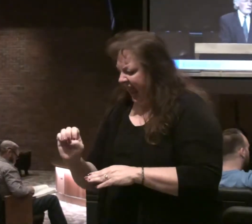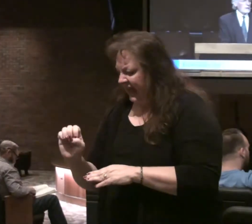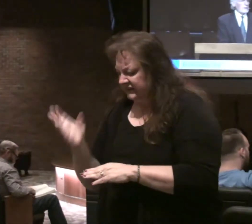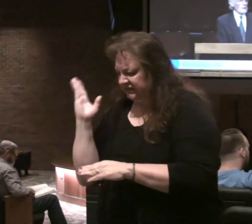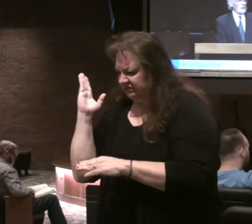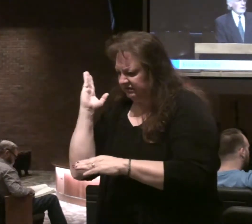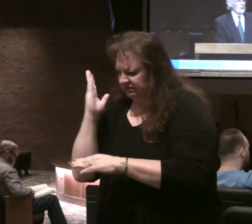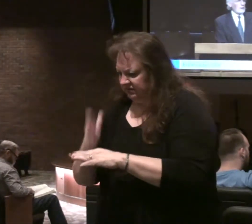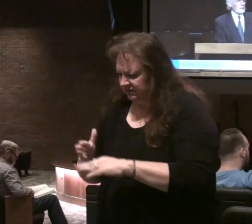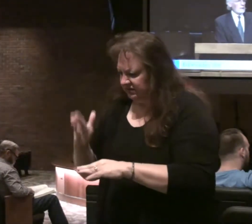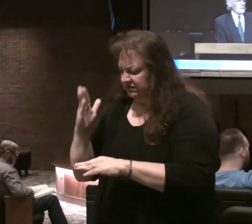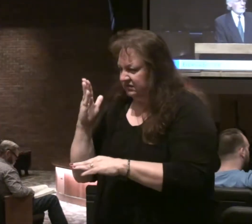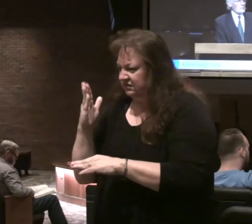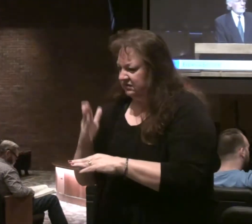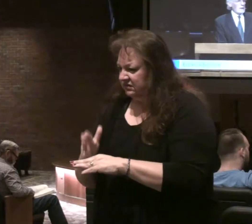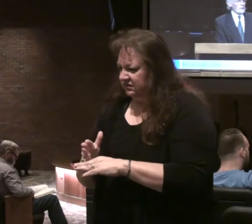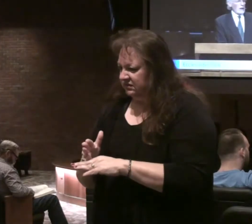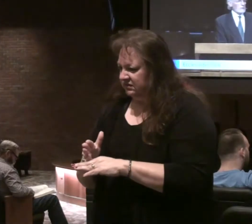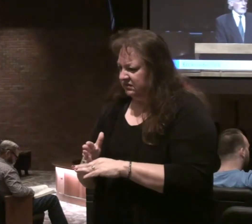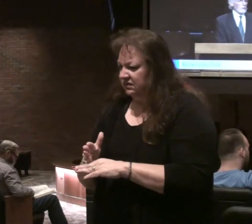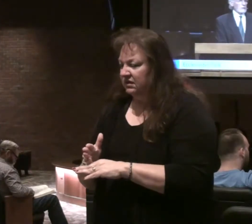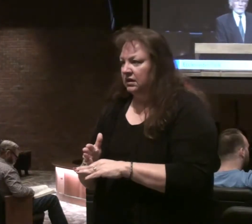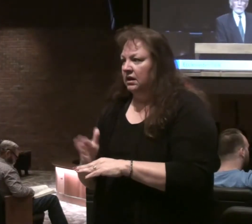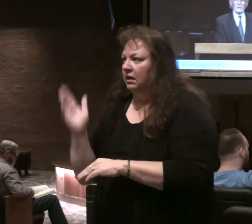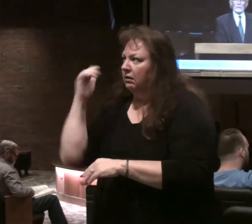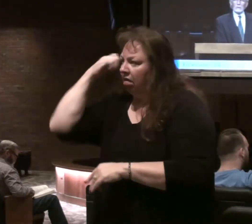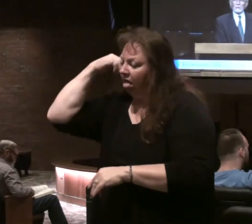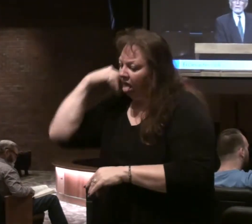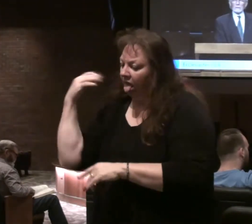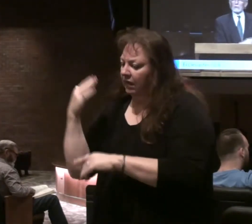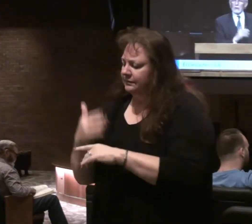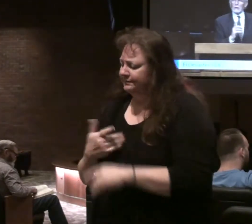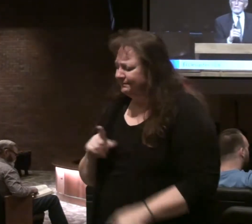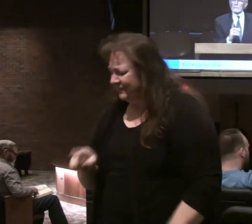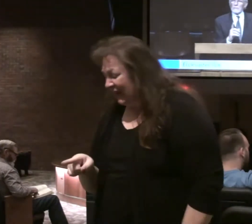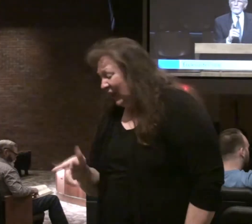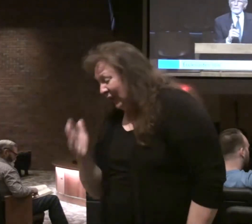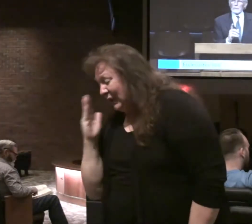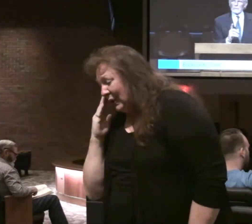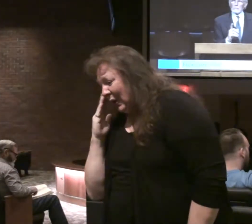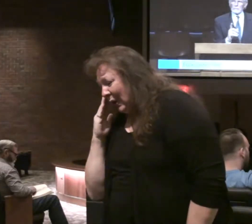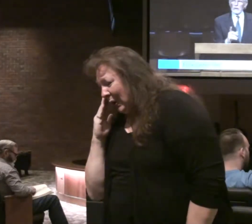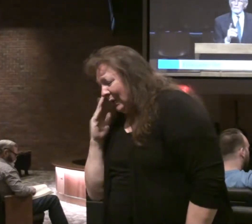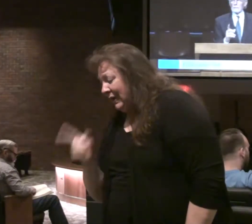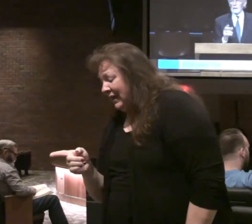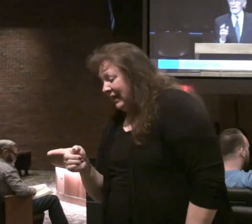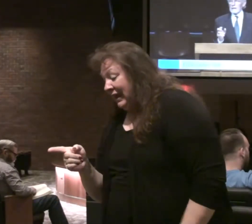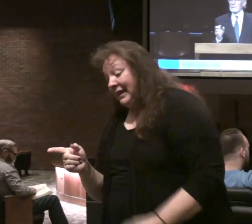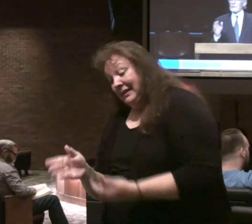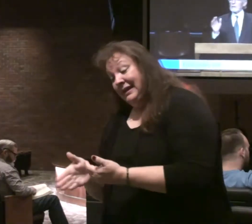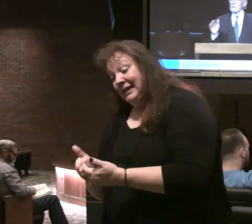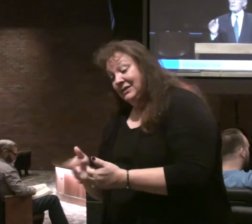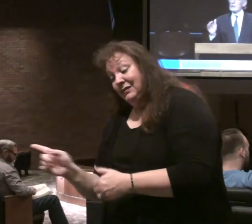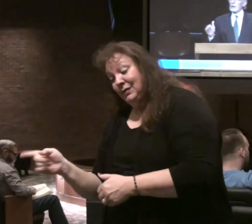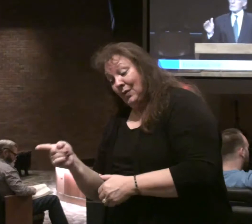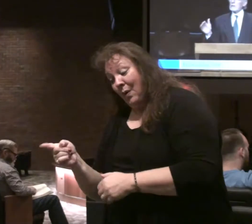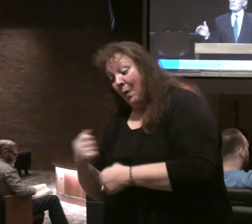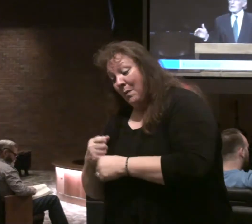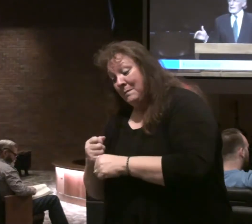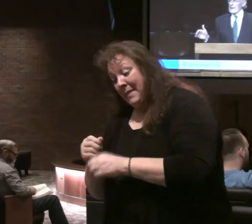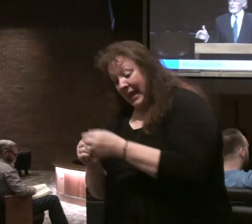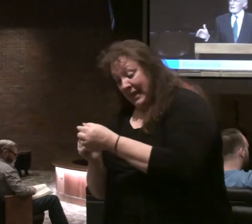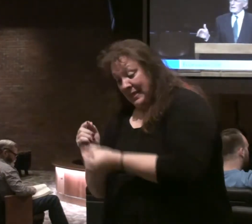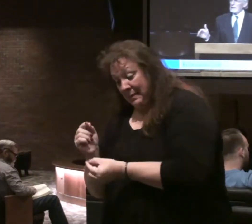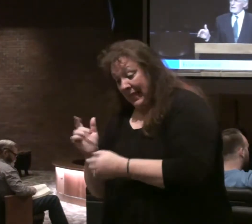do it. And he's out there working, and you go and tell him, your job would be a lot easier if you would sharpen